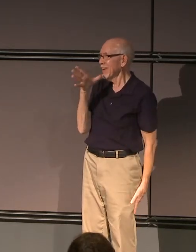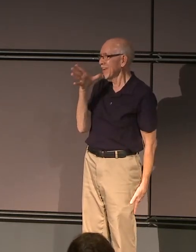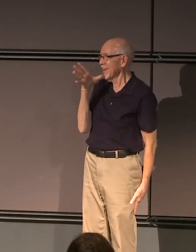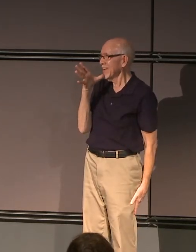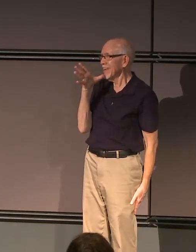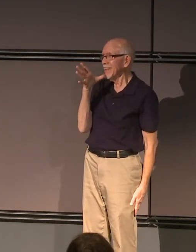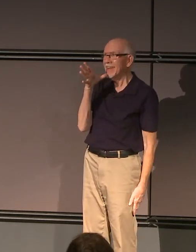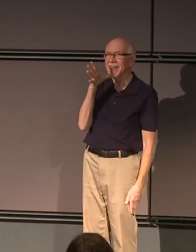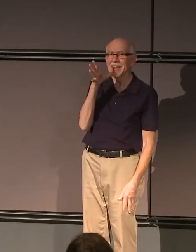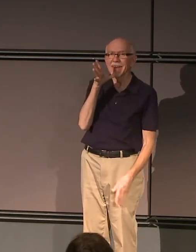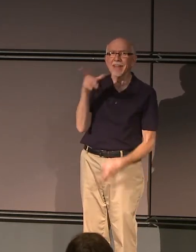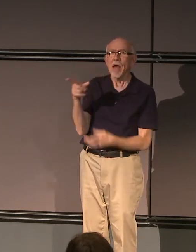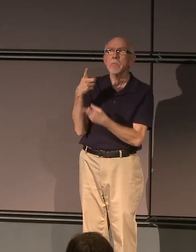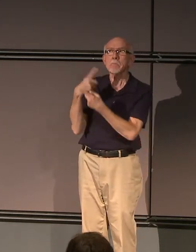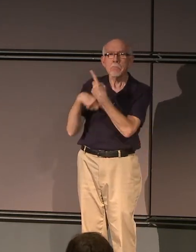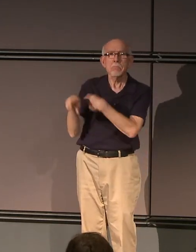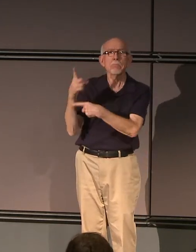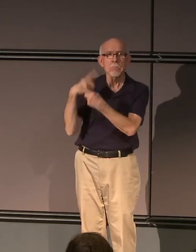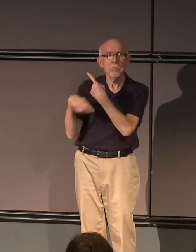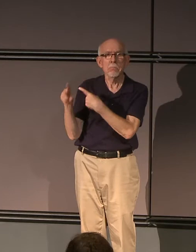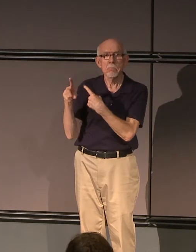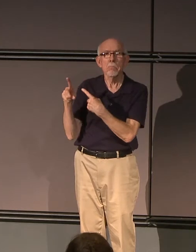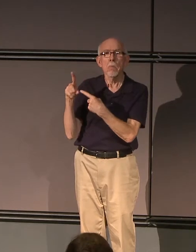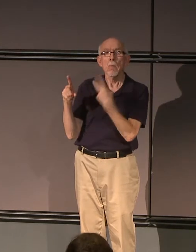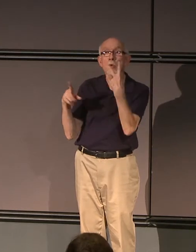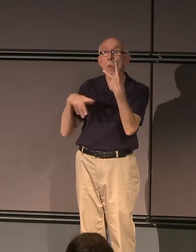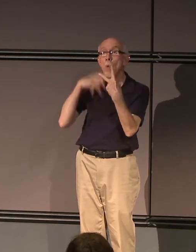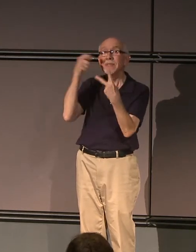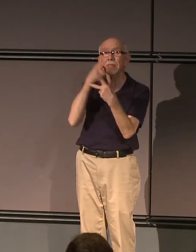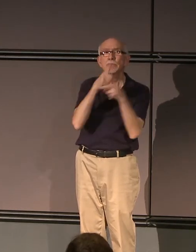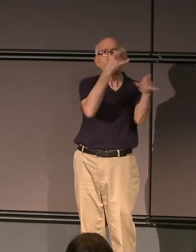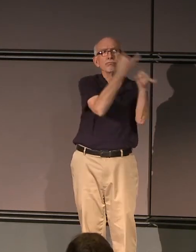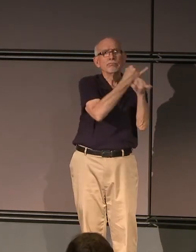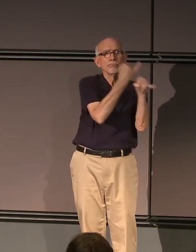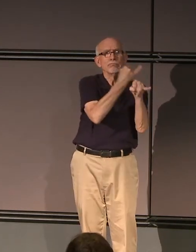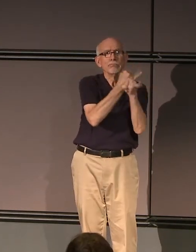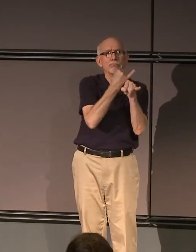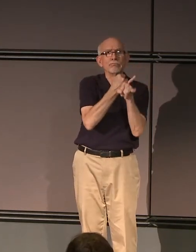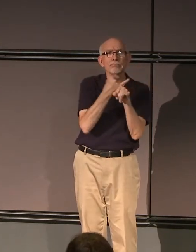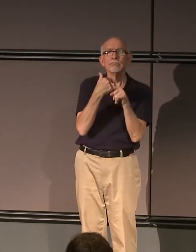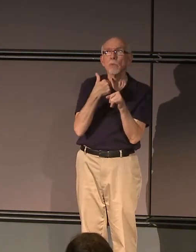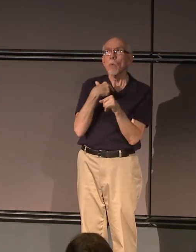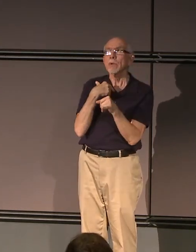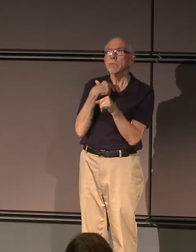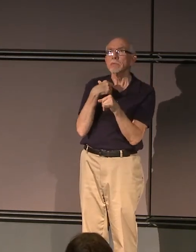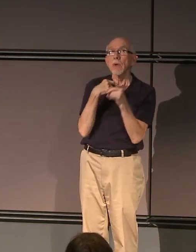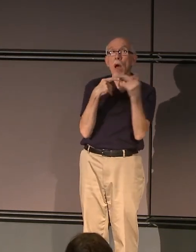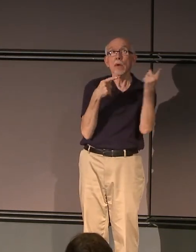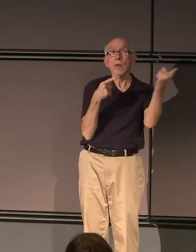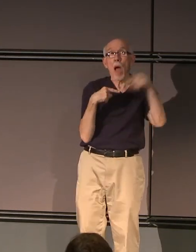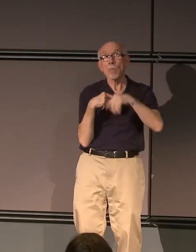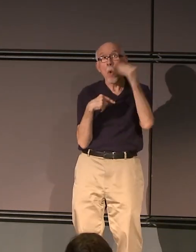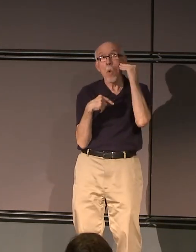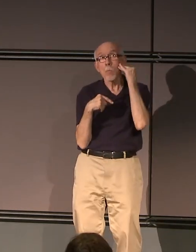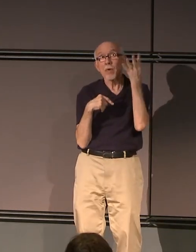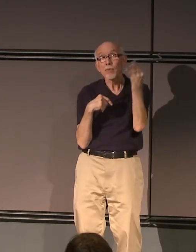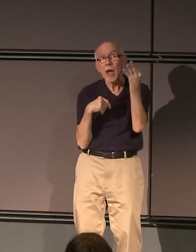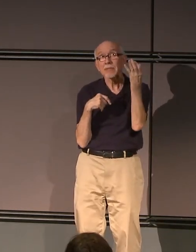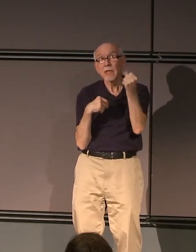So Mom really was the head of the house during that time, and she could sign some. My older sisters had been going to the school for the deaf, and